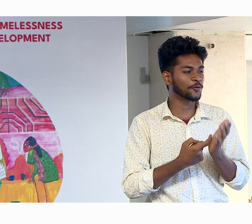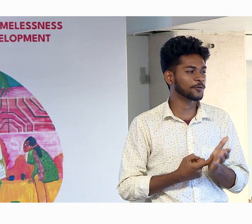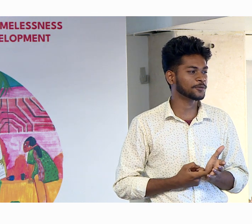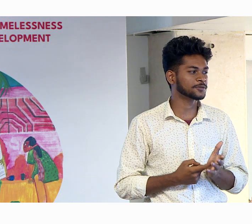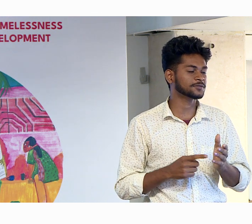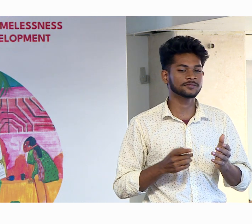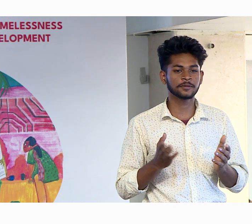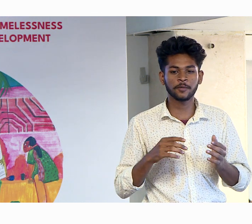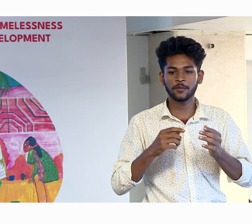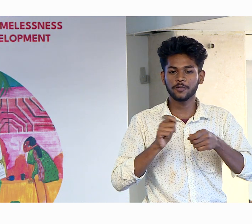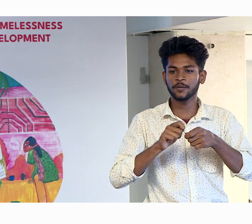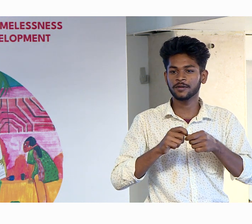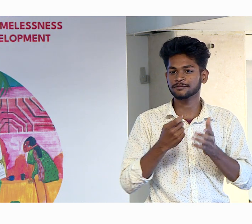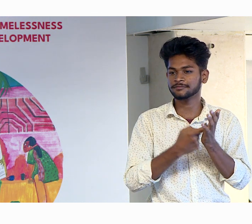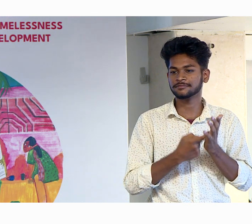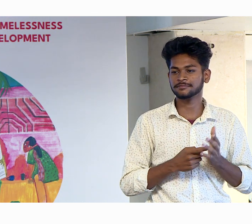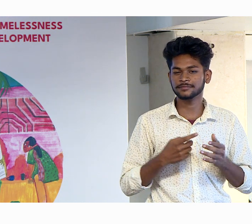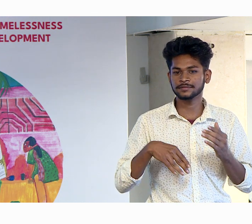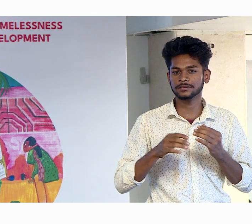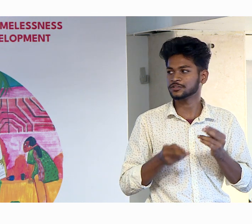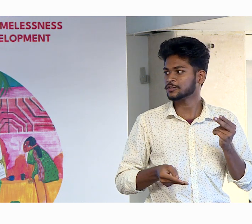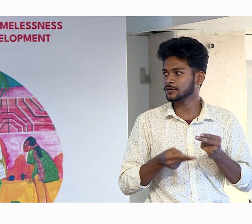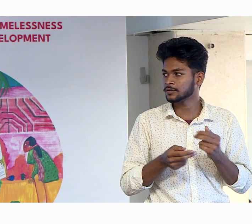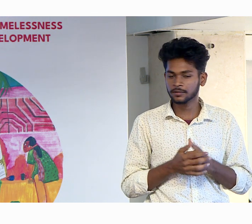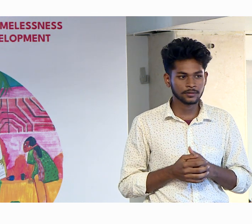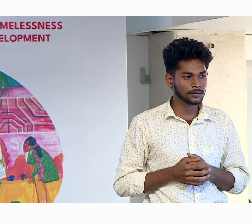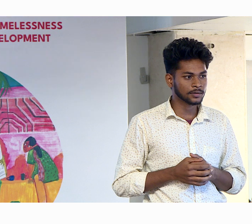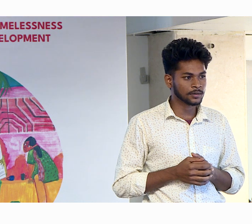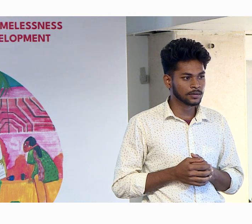that. Wait a minute, I'll take that away.